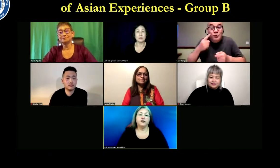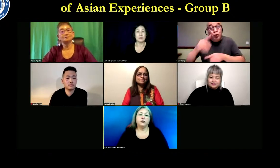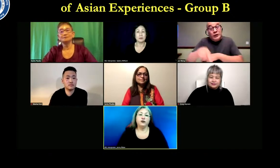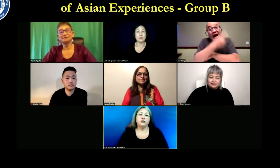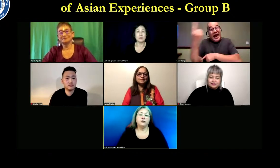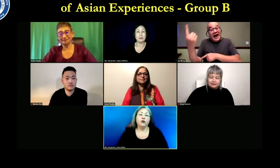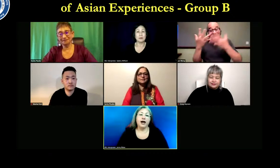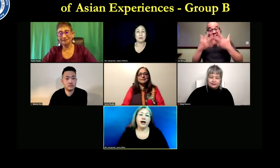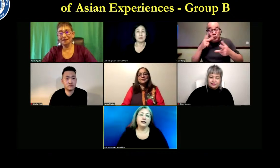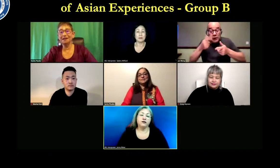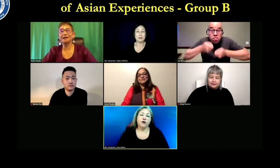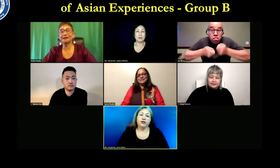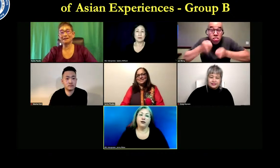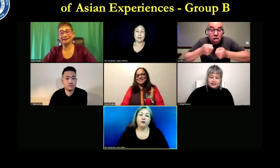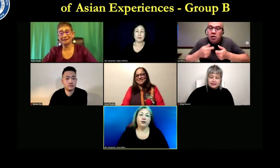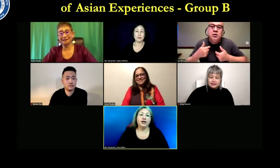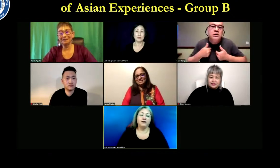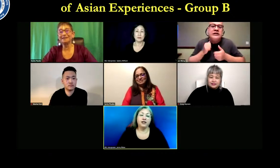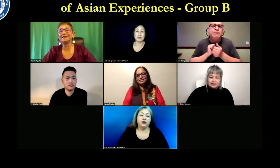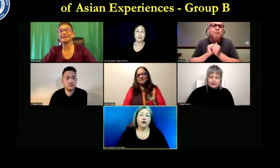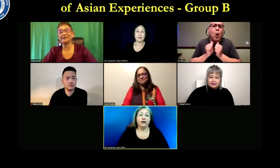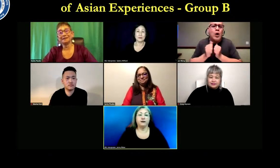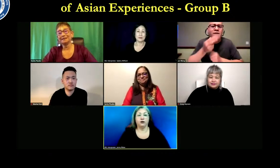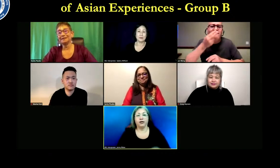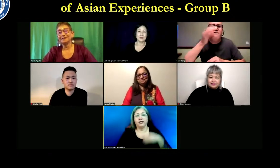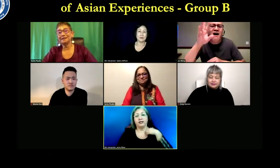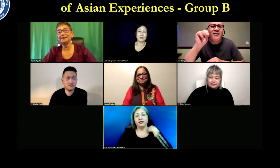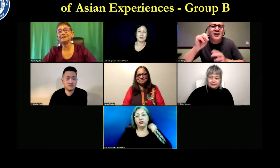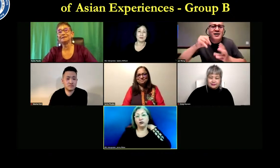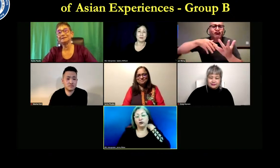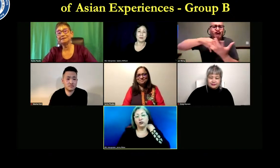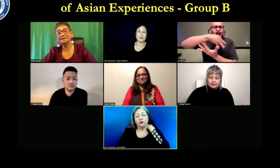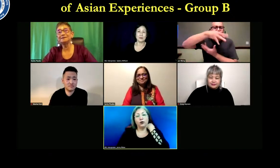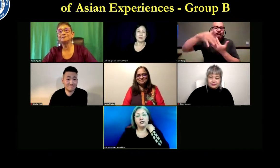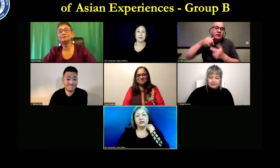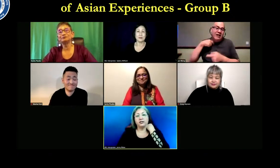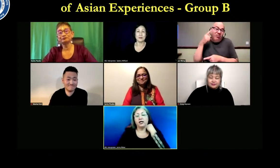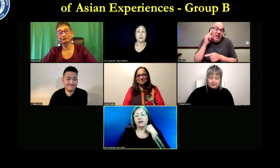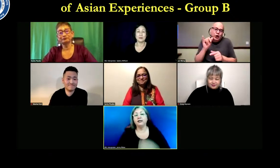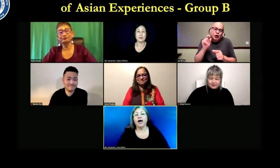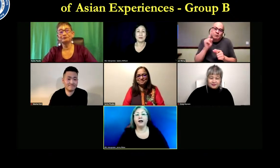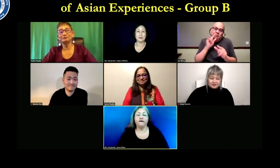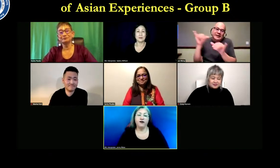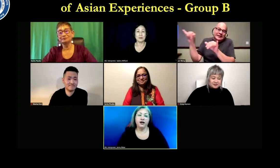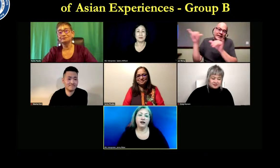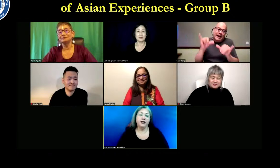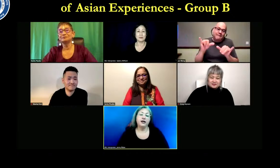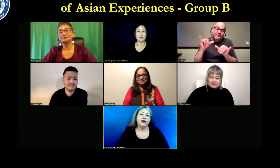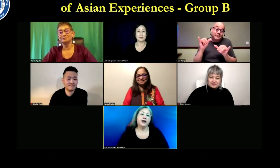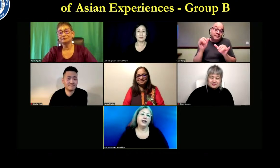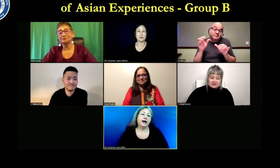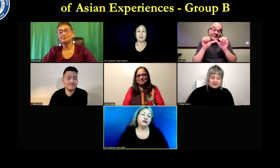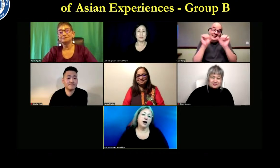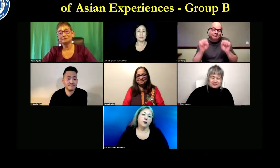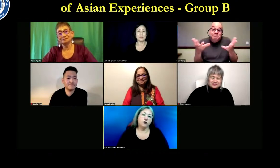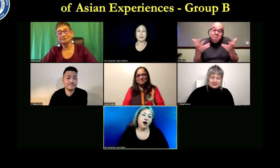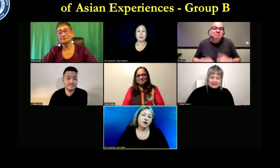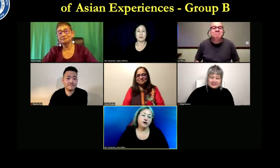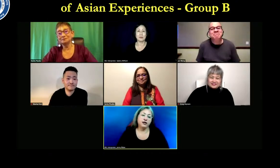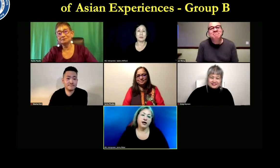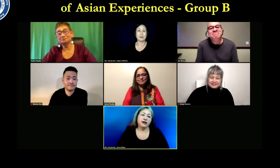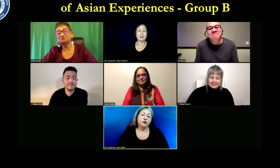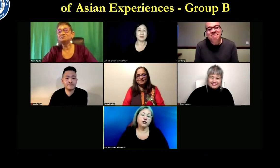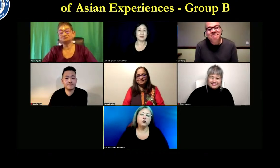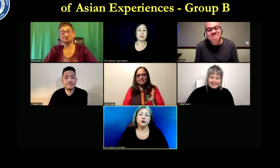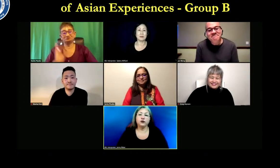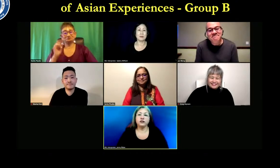to have students more active rather than playing video games the way that they do. Sports is a lot of fun. It allows